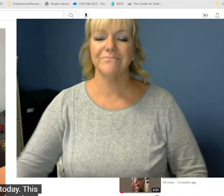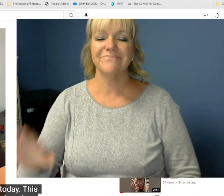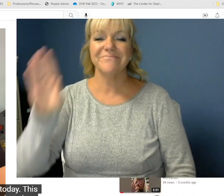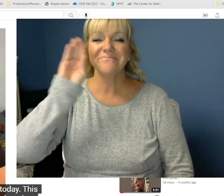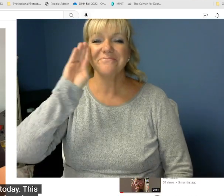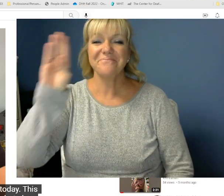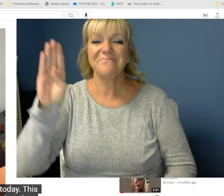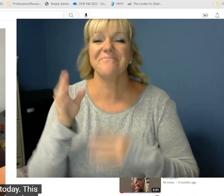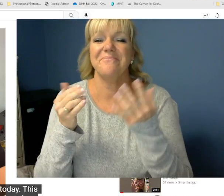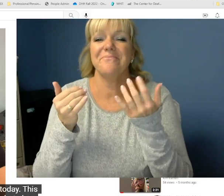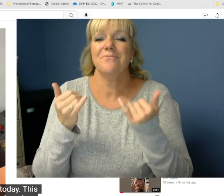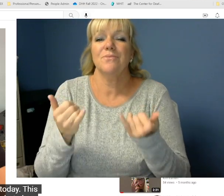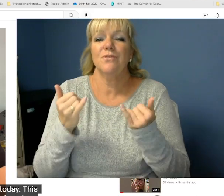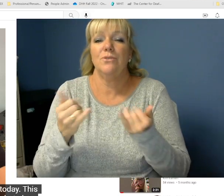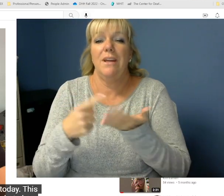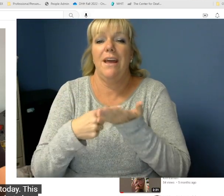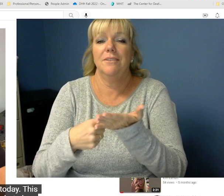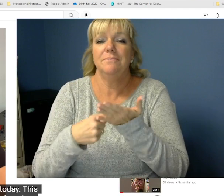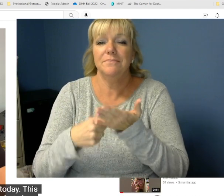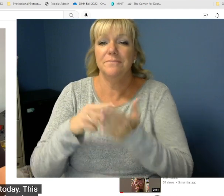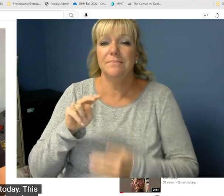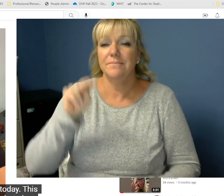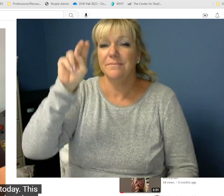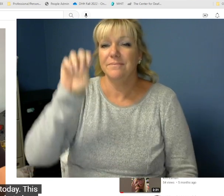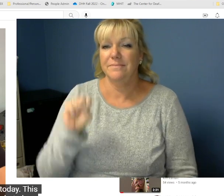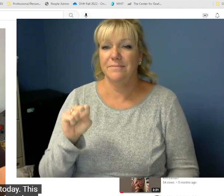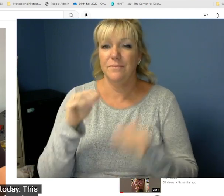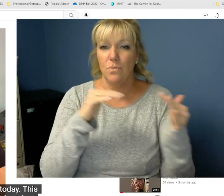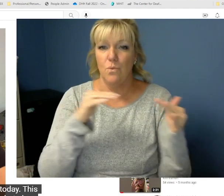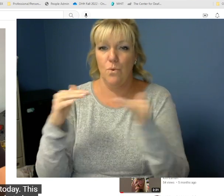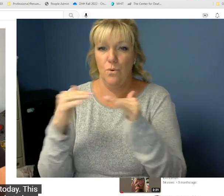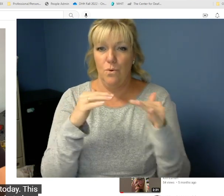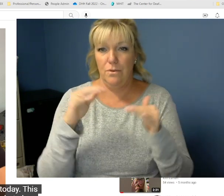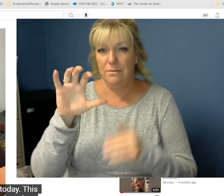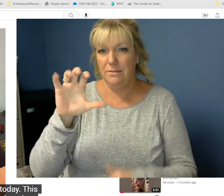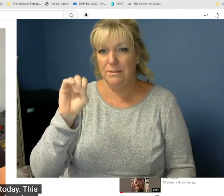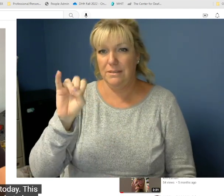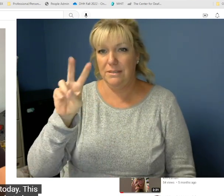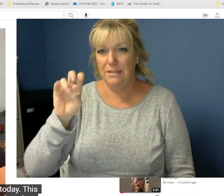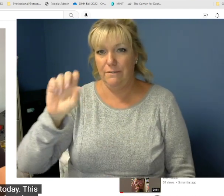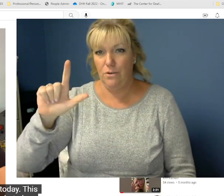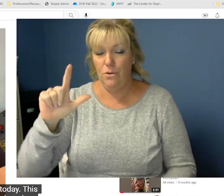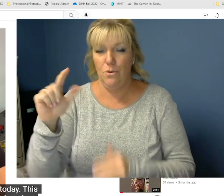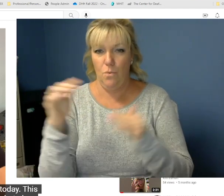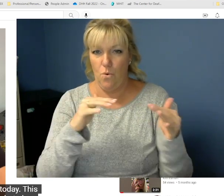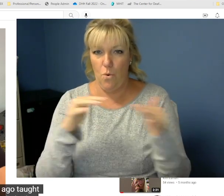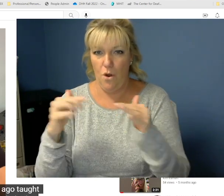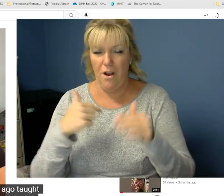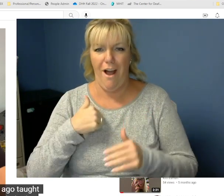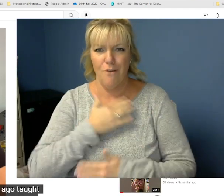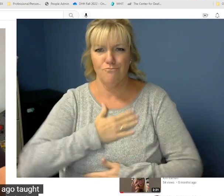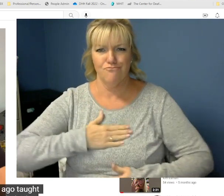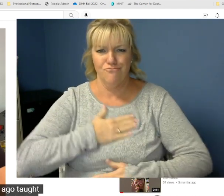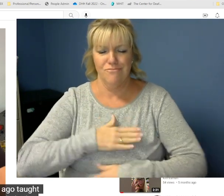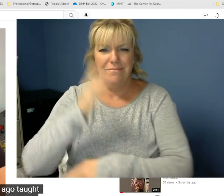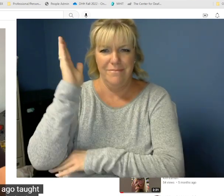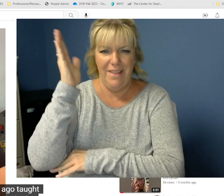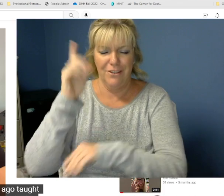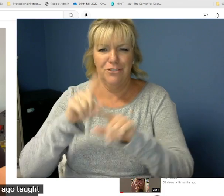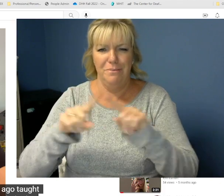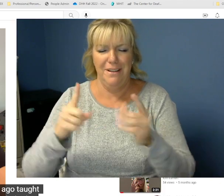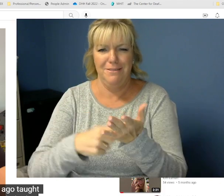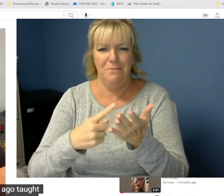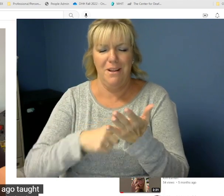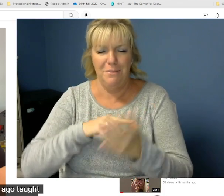Hello. We are looking at the Civil War today. This is always a fun lecture for me to give, but also kind of hard because